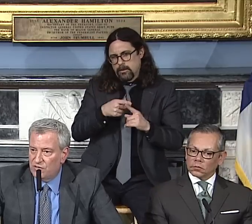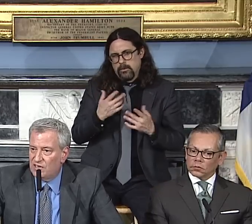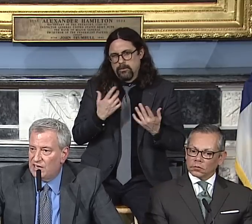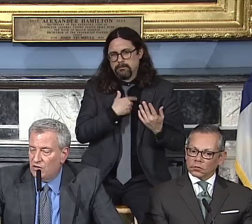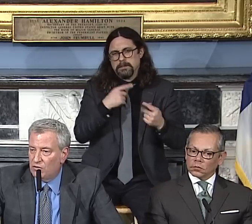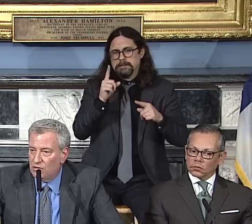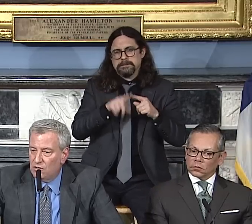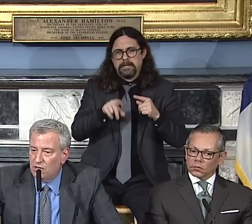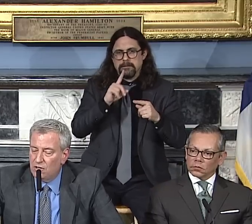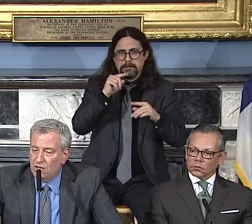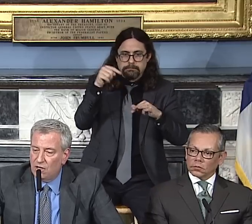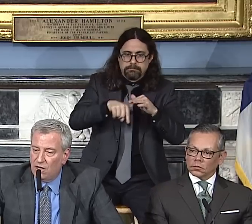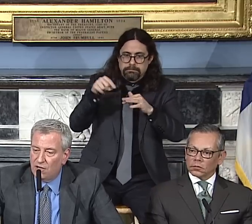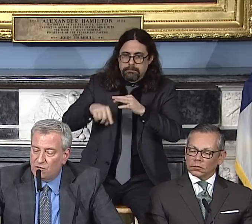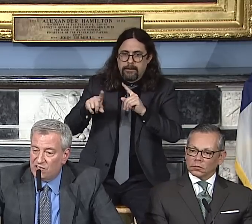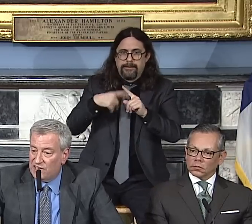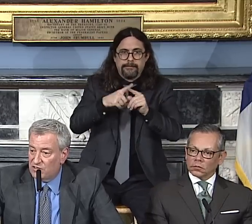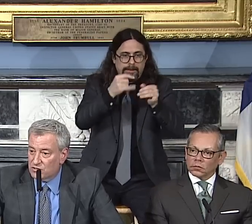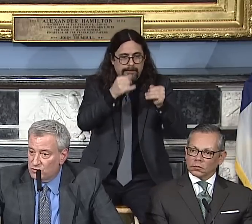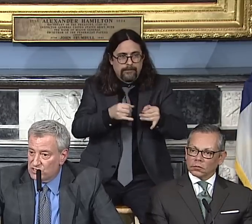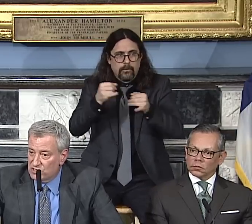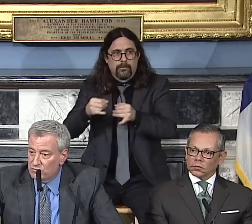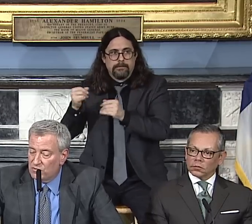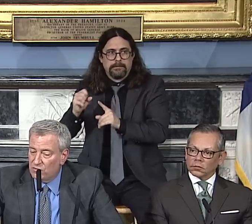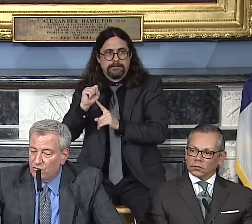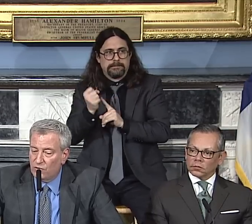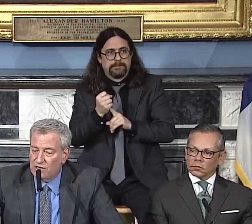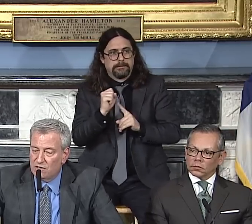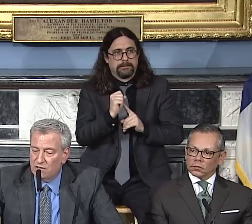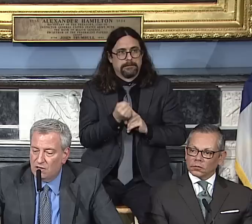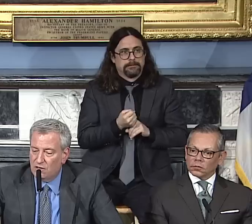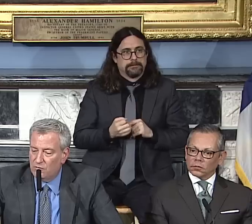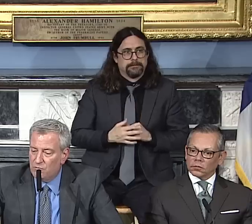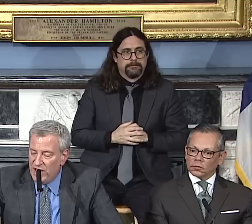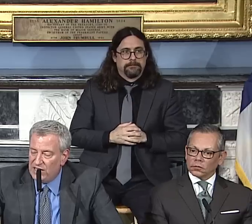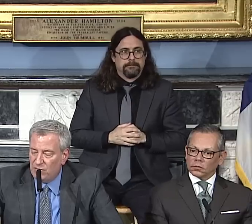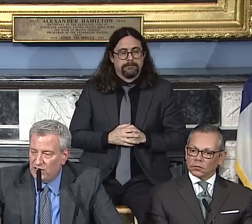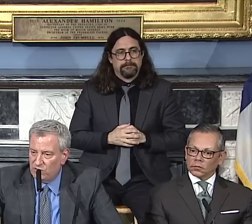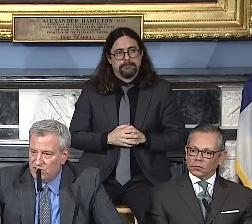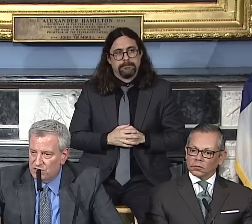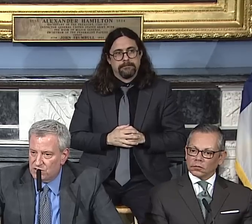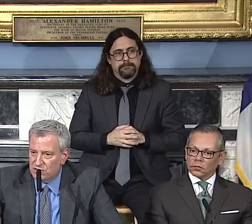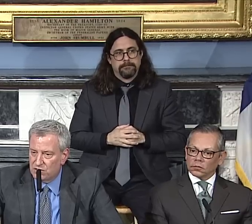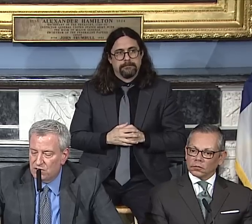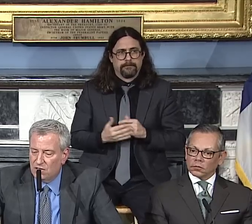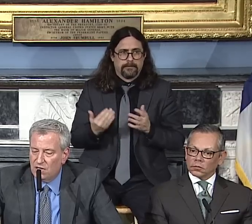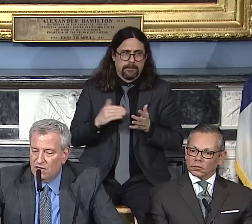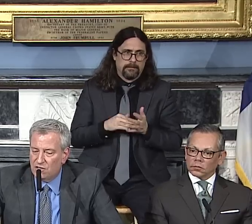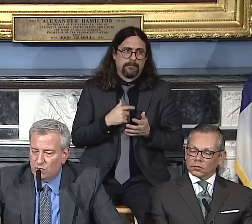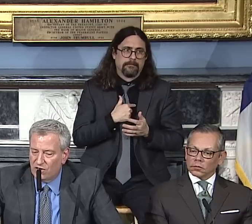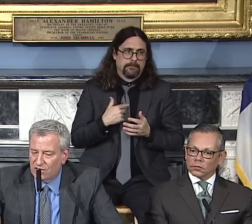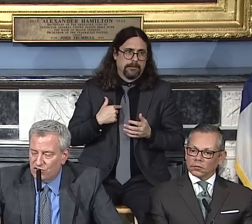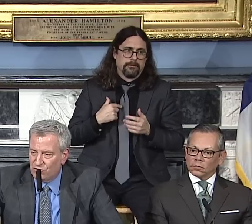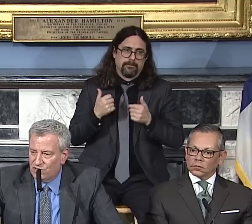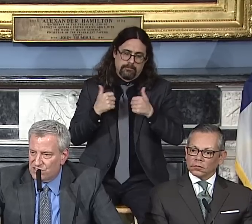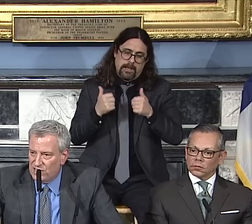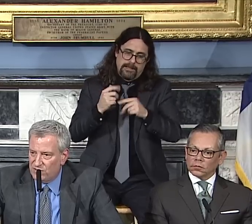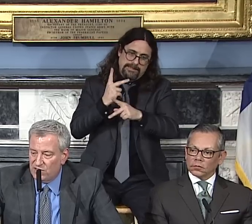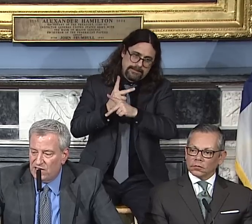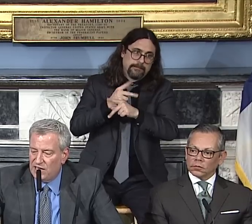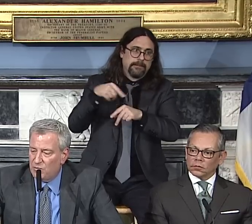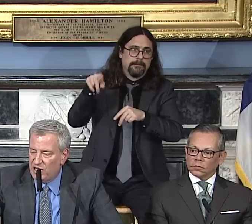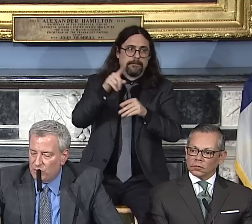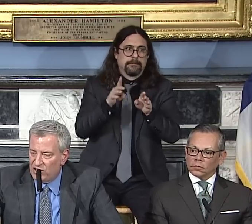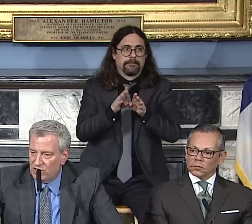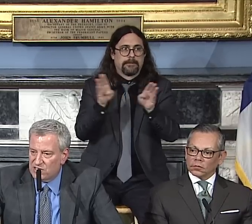fight tooth and nail to protect our school system for it. Many reasons. It is where our children are safe